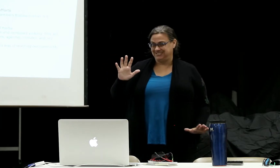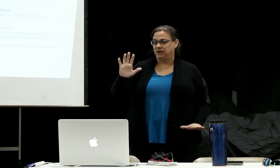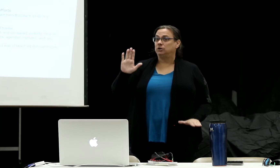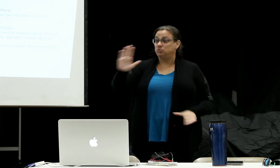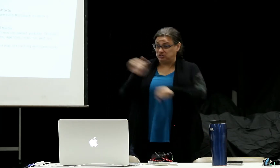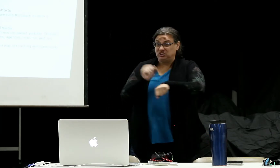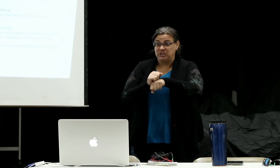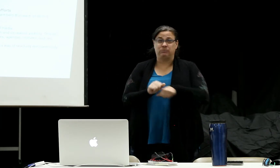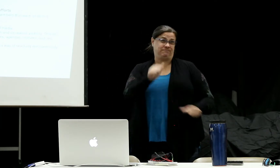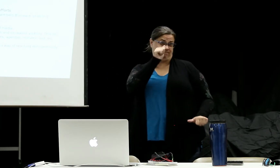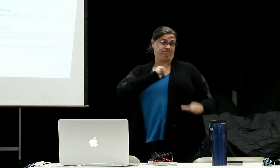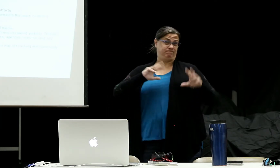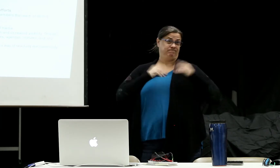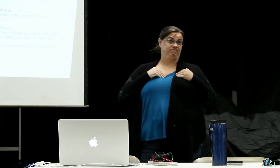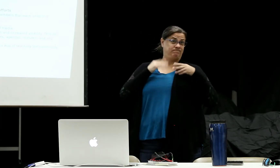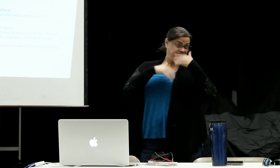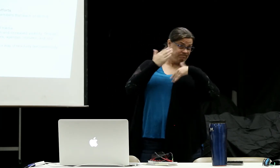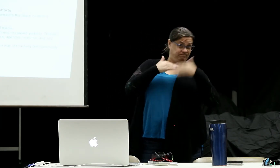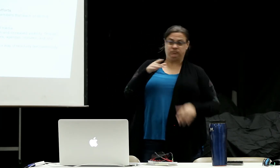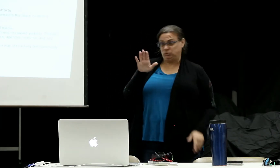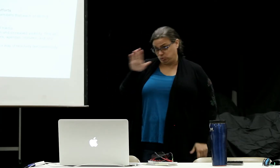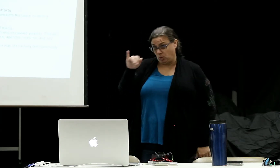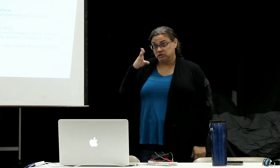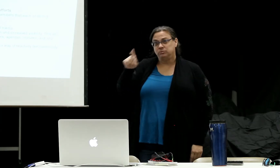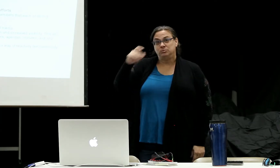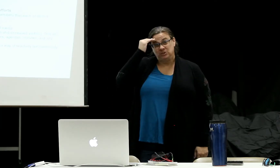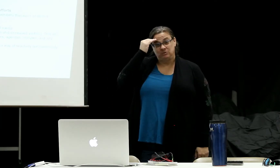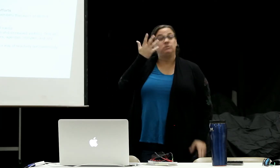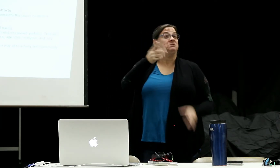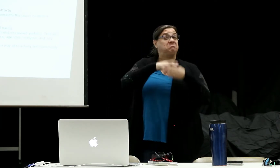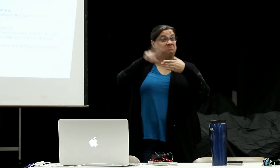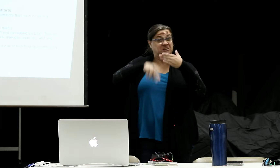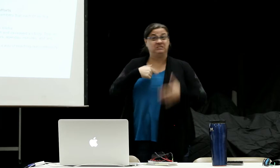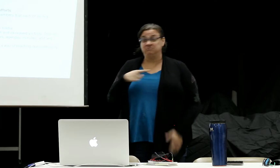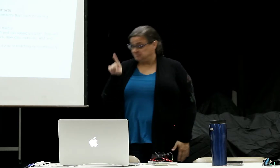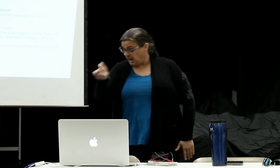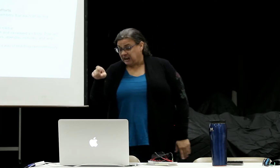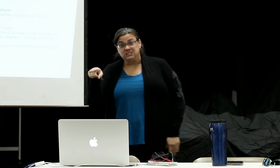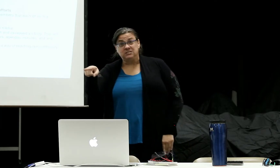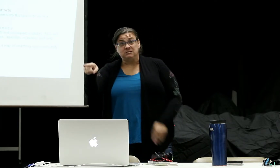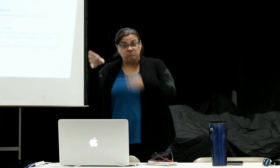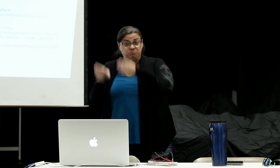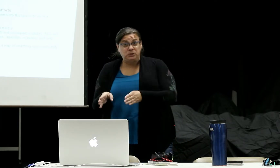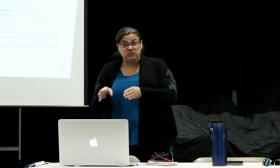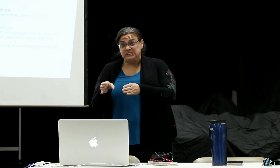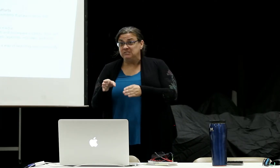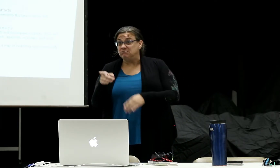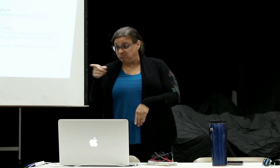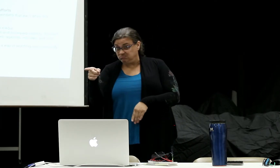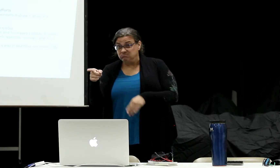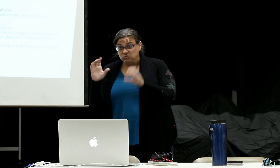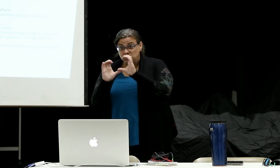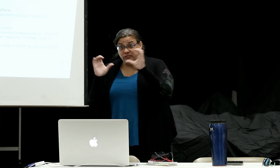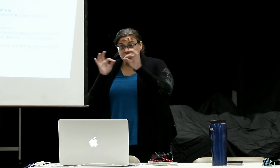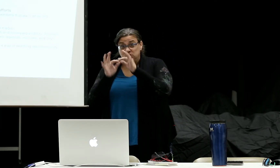just interrupt. Your job is to interpret and to know what it is. And if they're asking me,